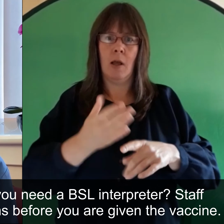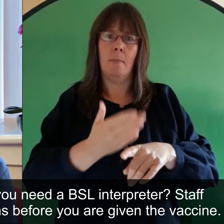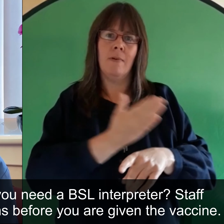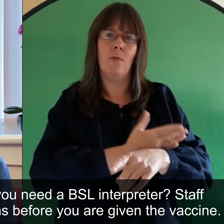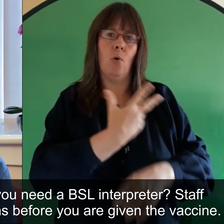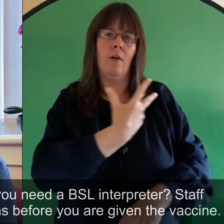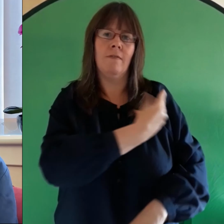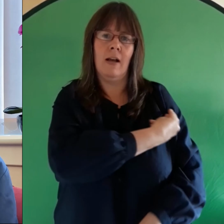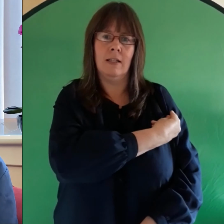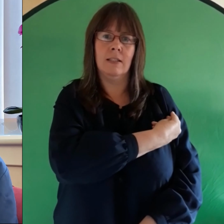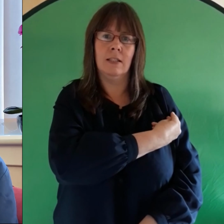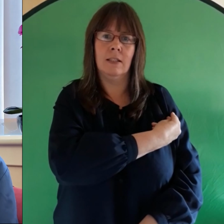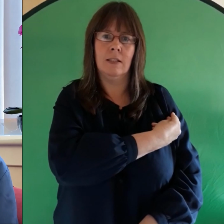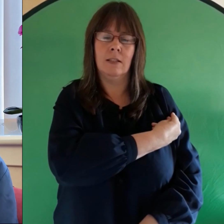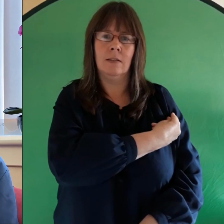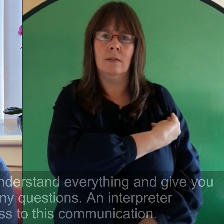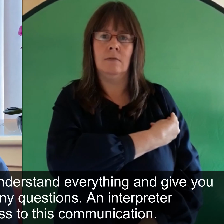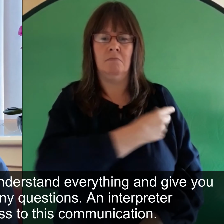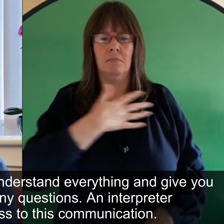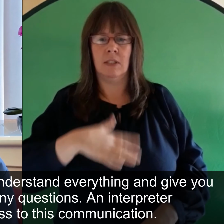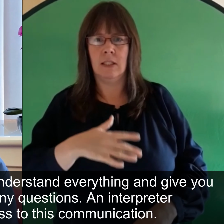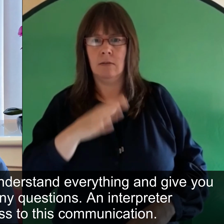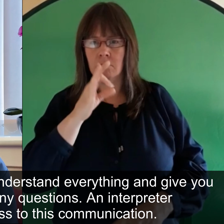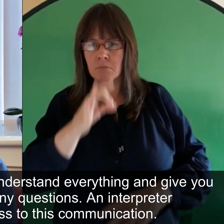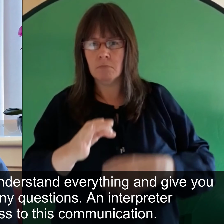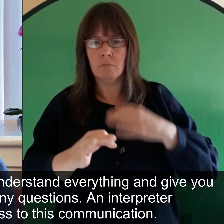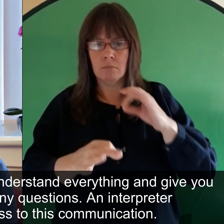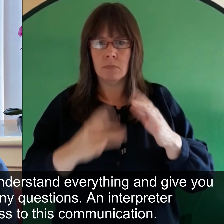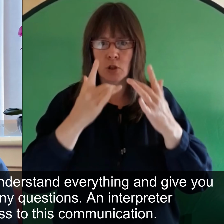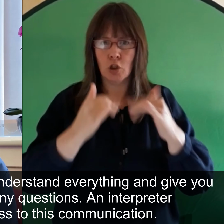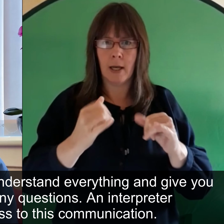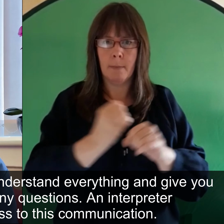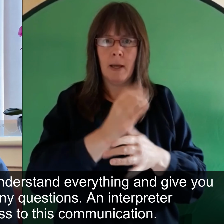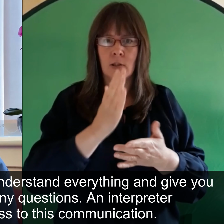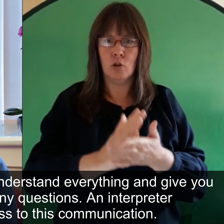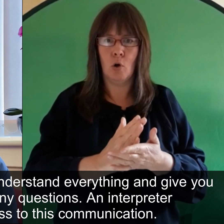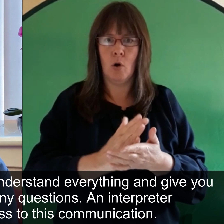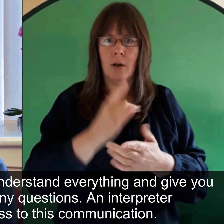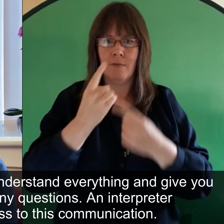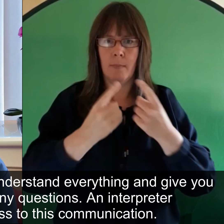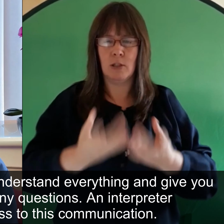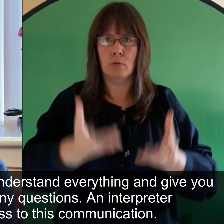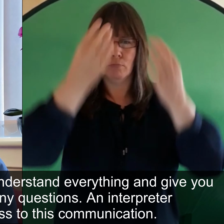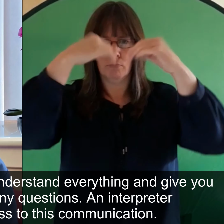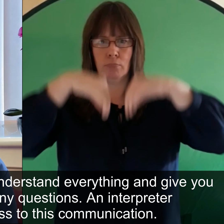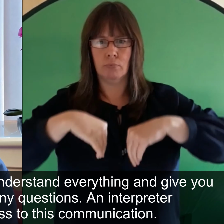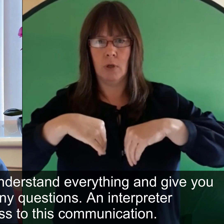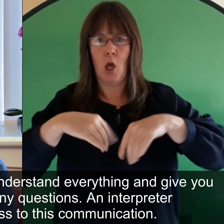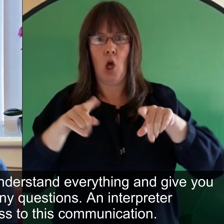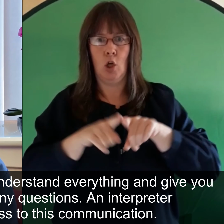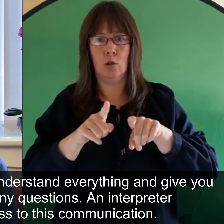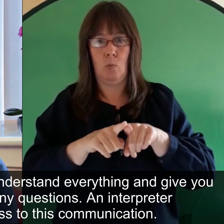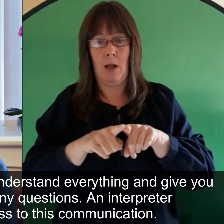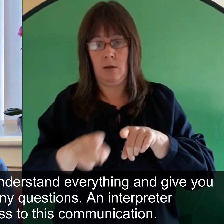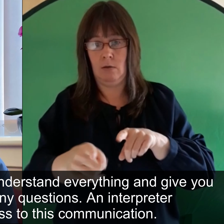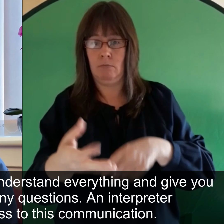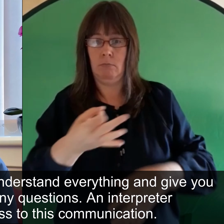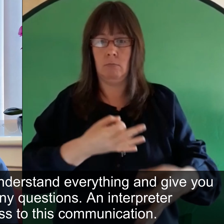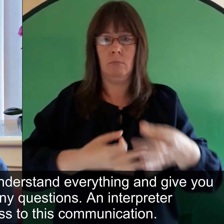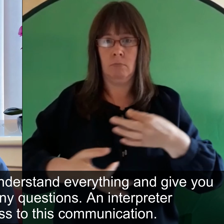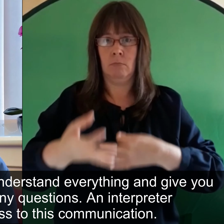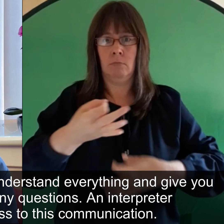you are given the vaccine. They need to check you understand everything and give you the chance to ask any questions.